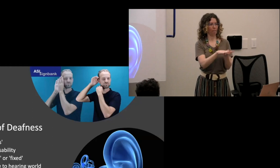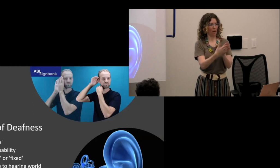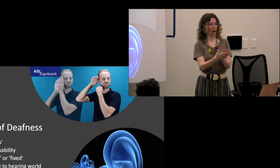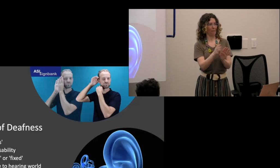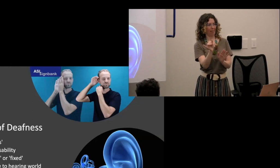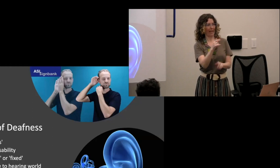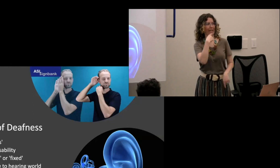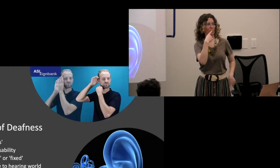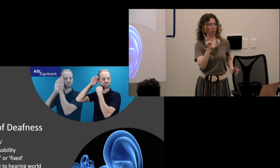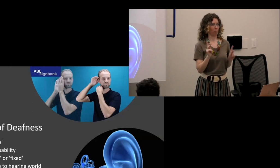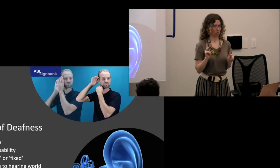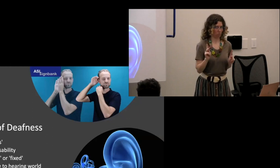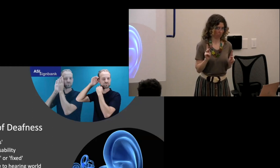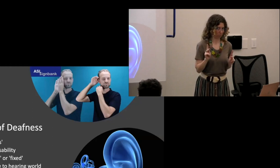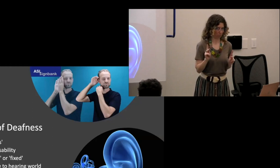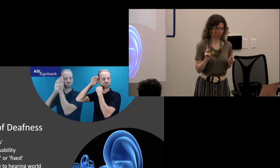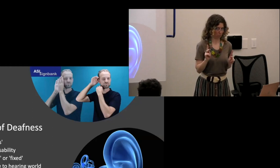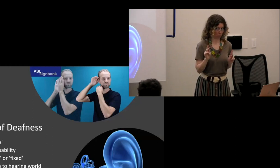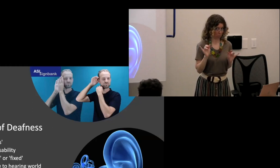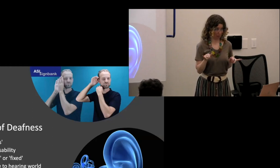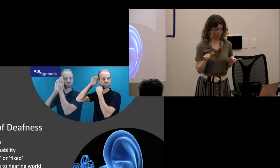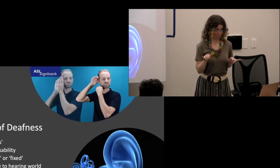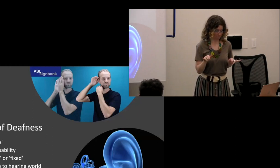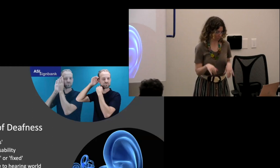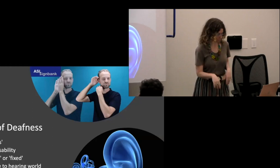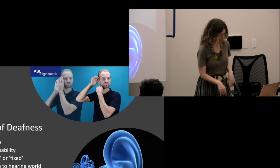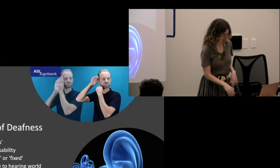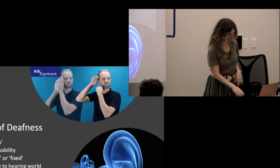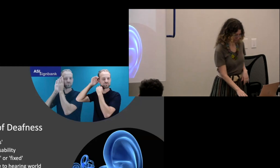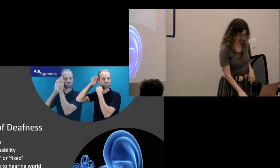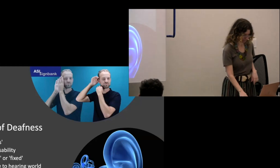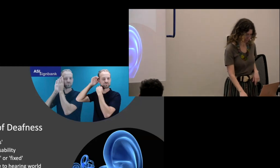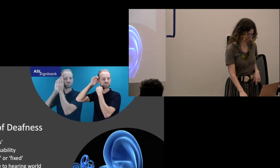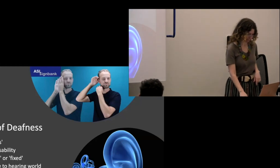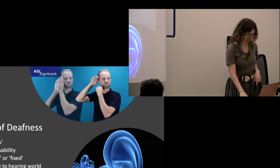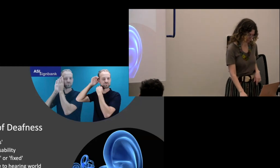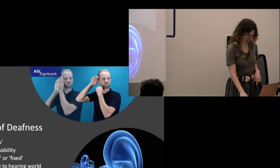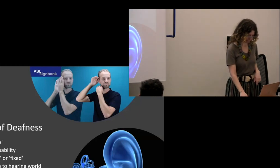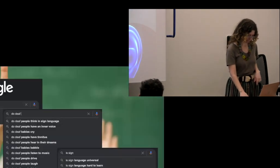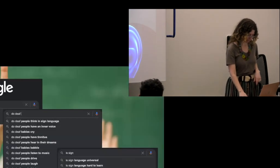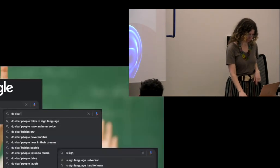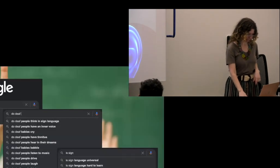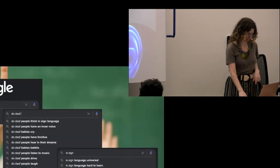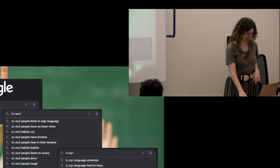They assume that what's best for deaf people is to assimilate into hearing culture, into the hearing world.